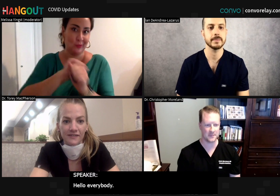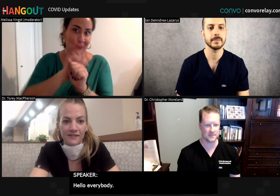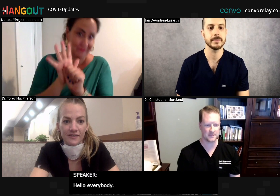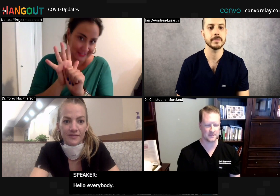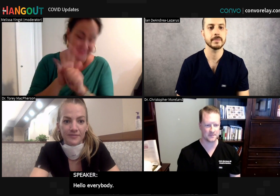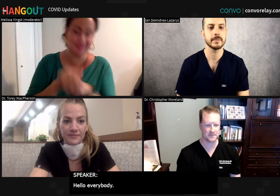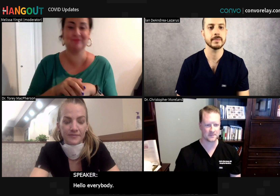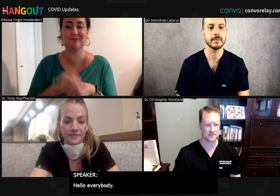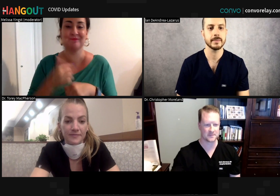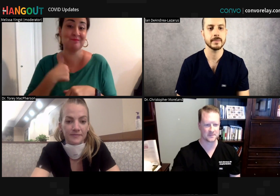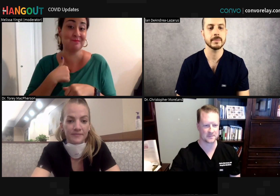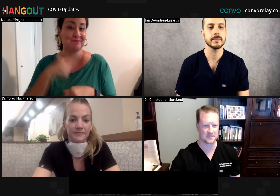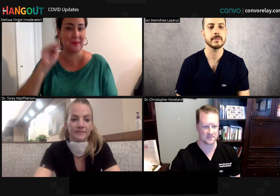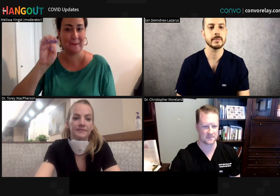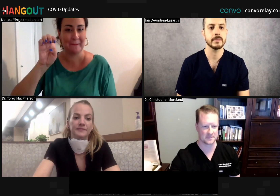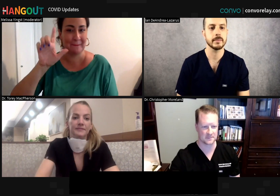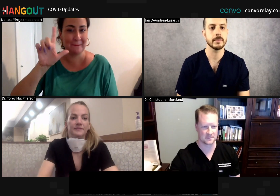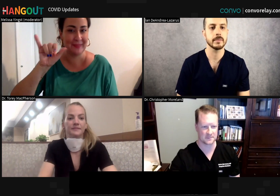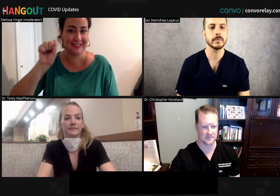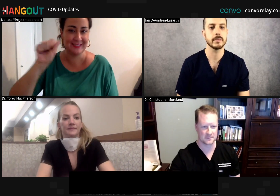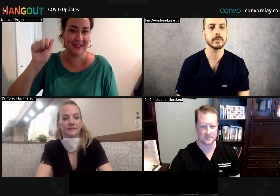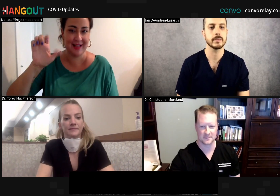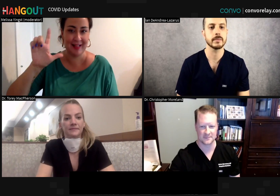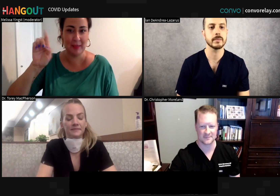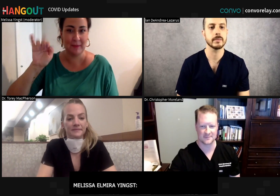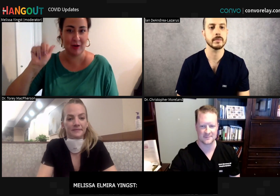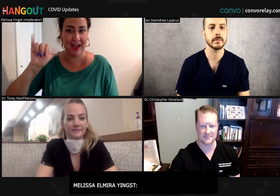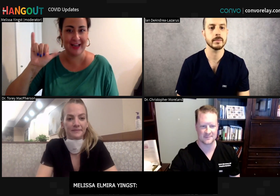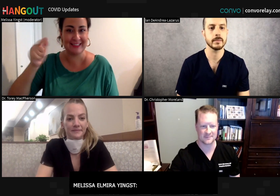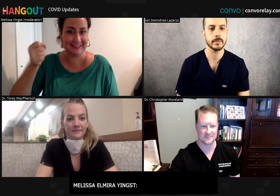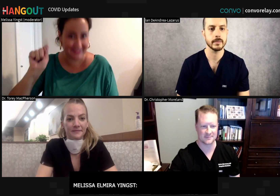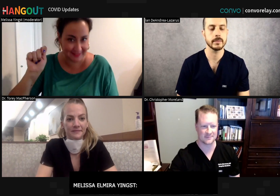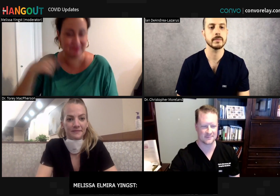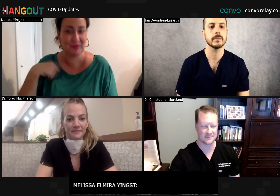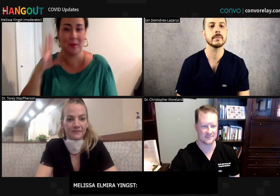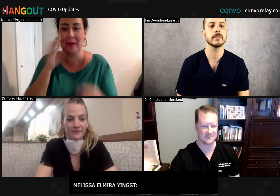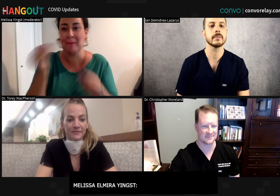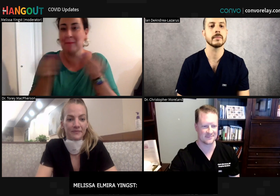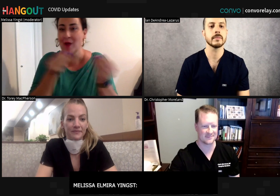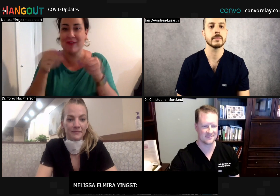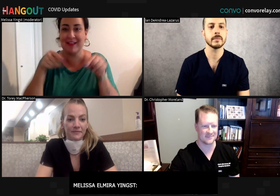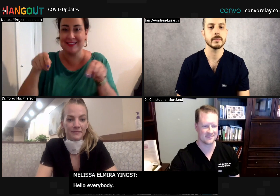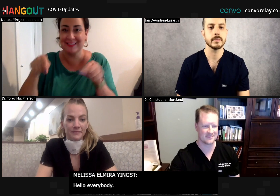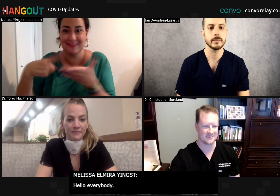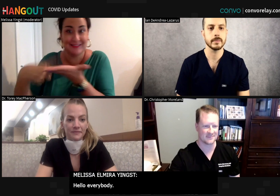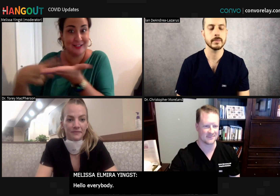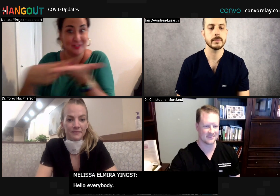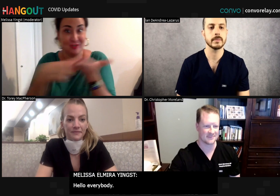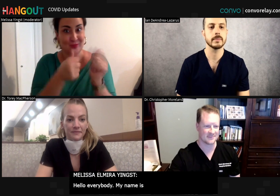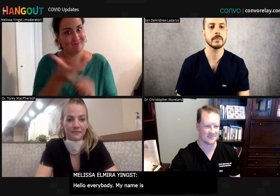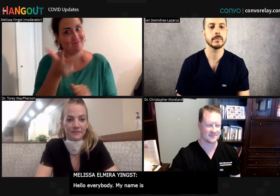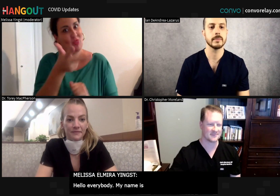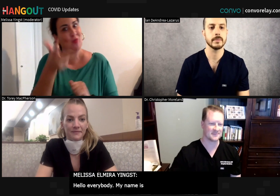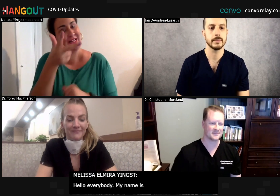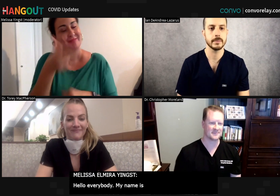on what is new with COVID. My name is Melissa Elmira Yangst, and I will be moderating this discussion